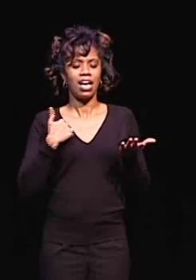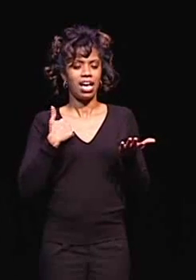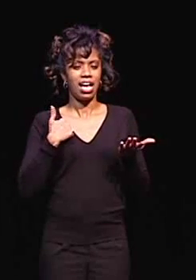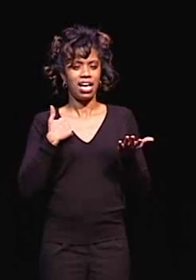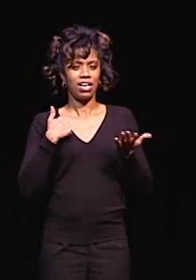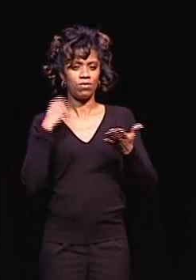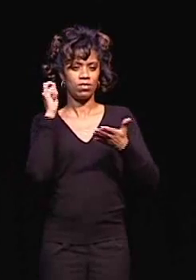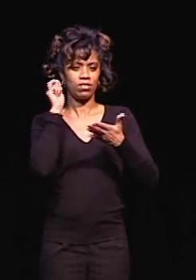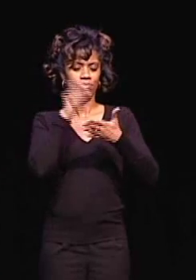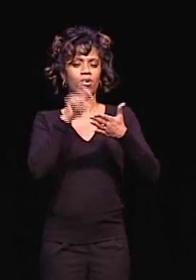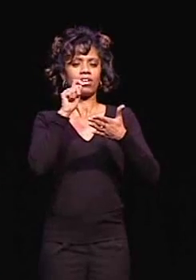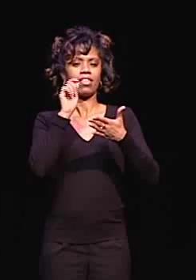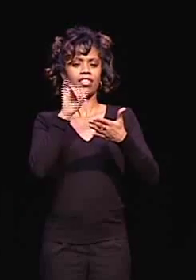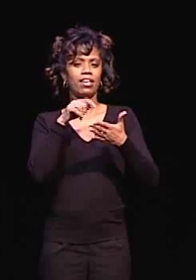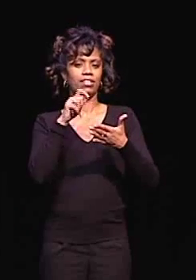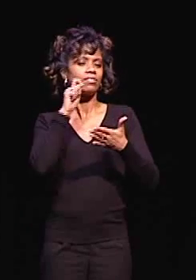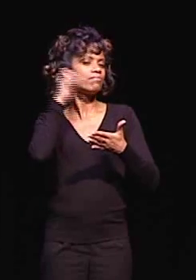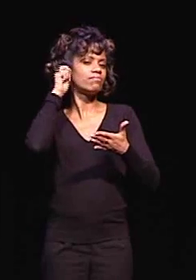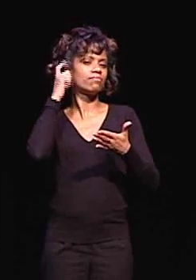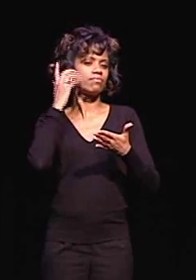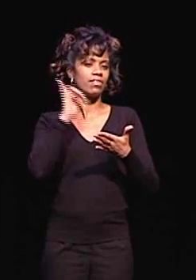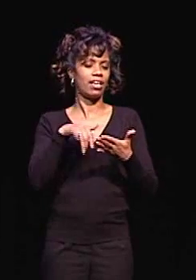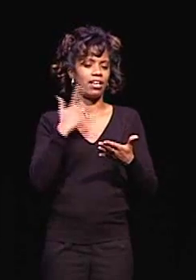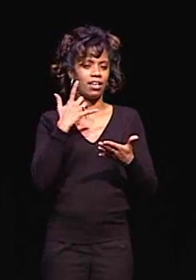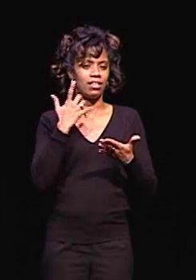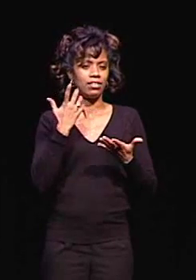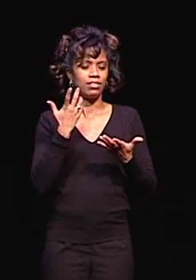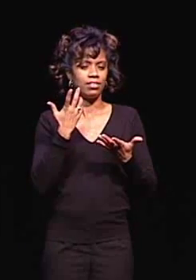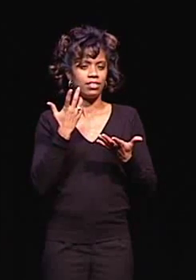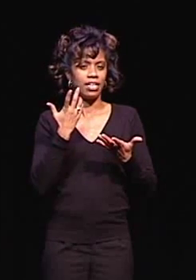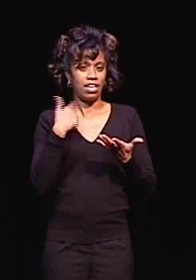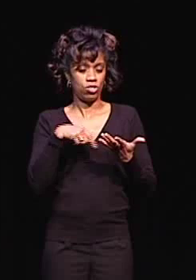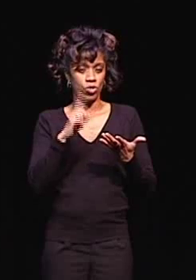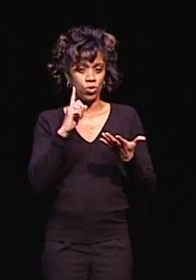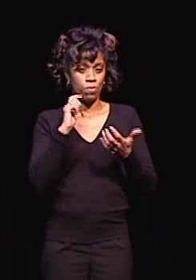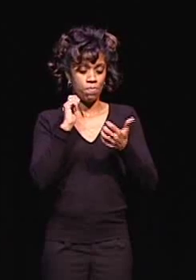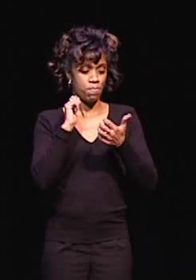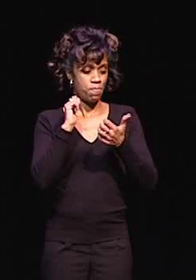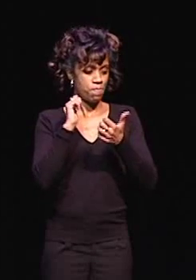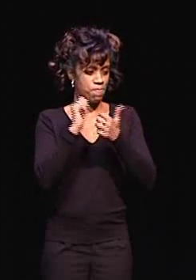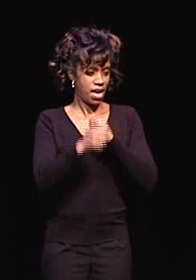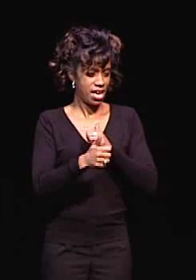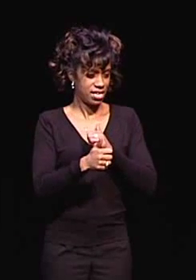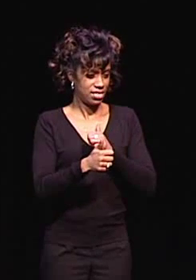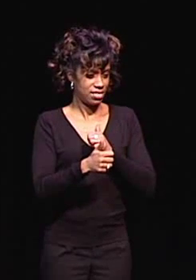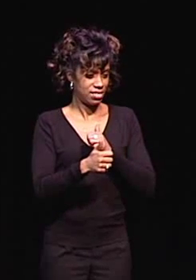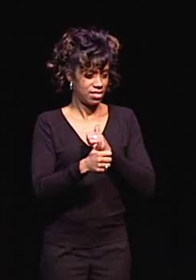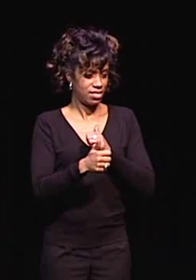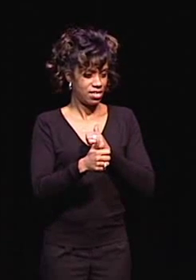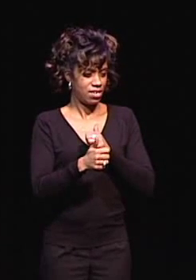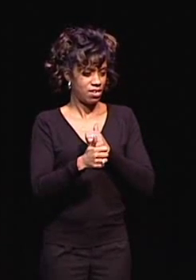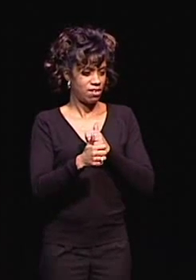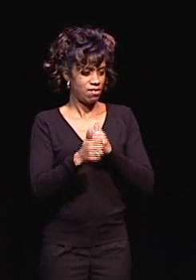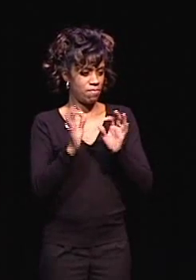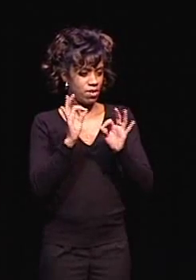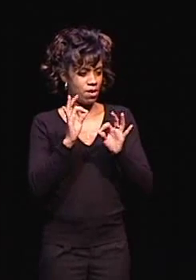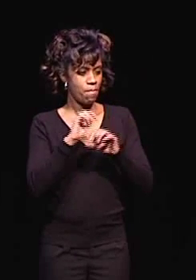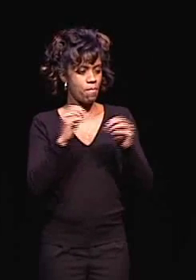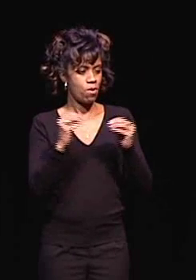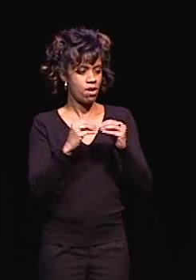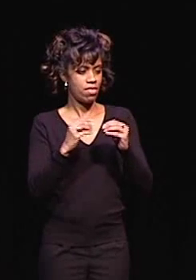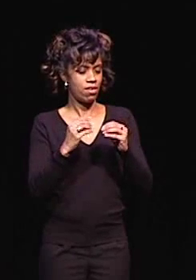that scornful cheek. The eye averted as you passed spoke more than words could speak.